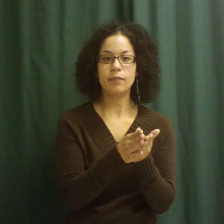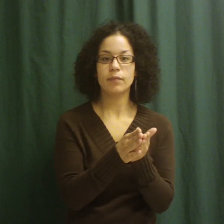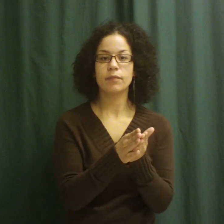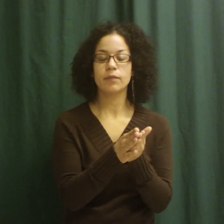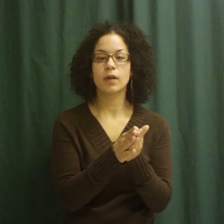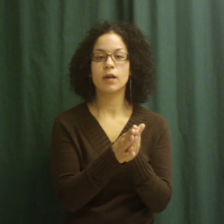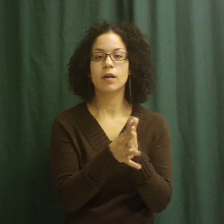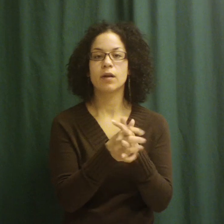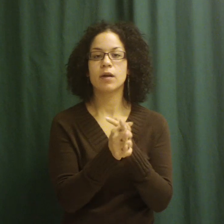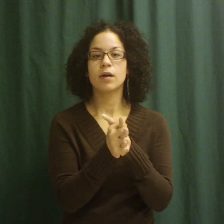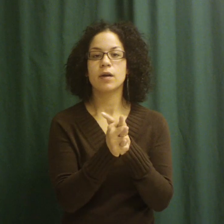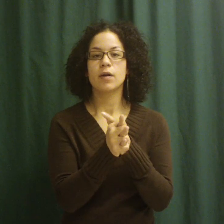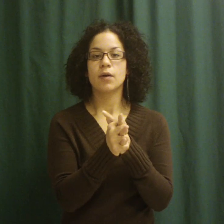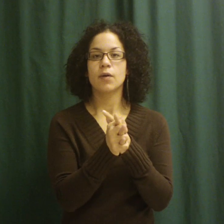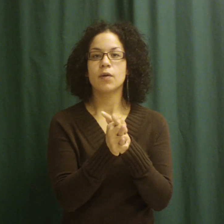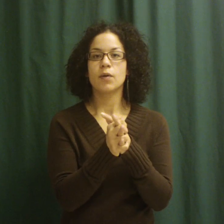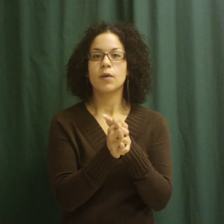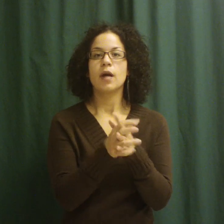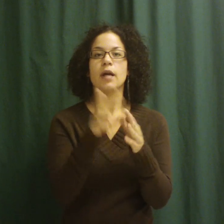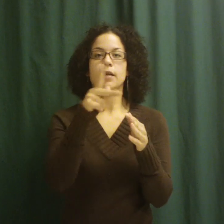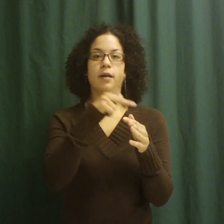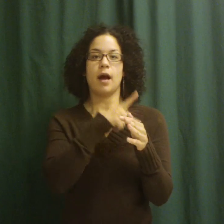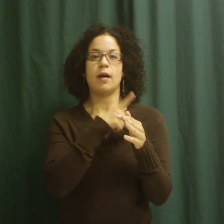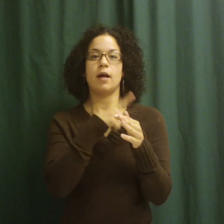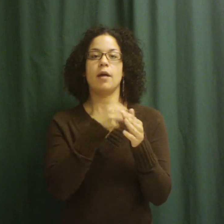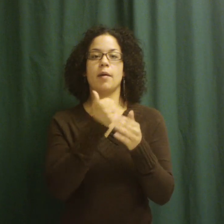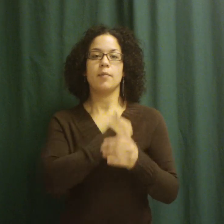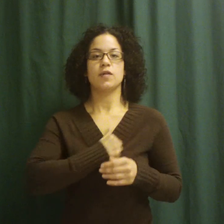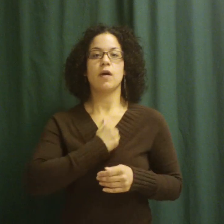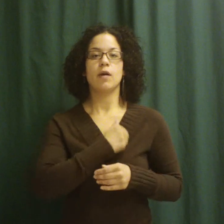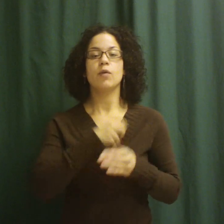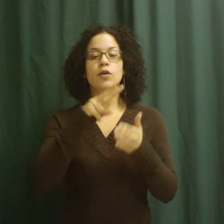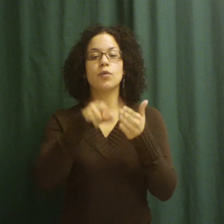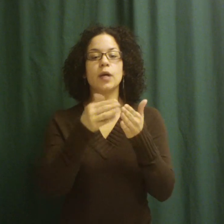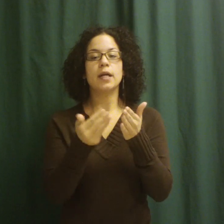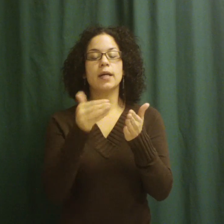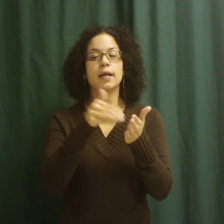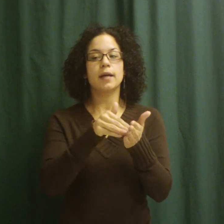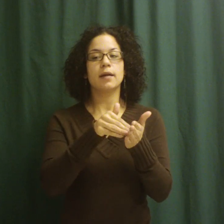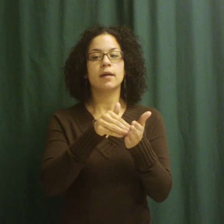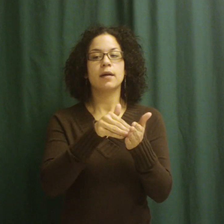concepts in the chapter. And Kyle, I am sorry, Oh. will you read again